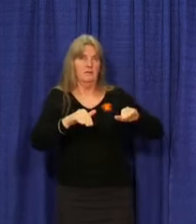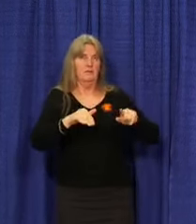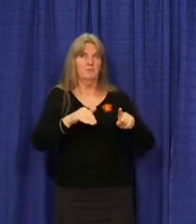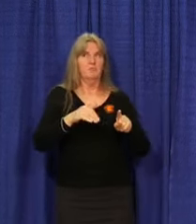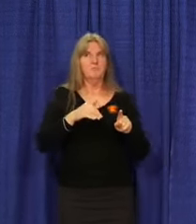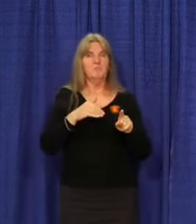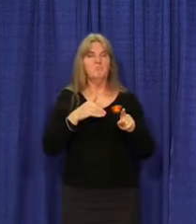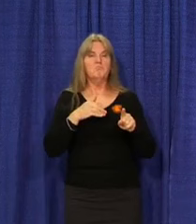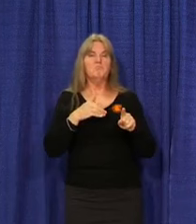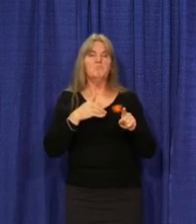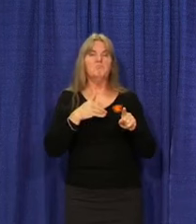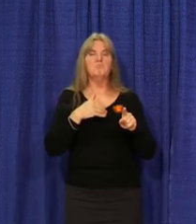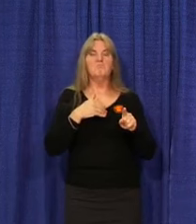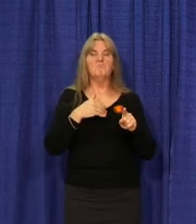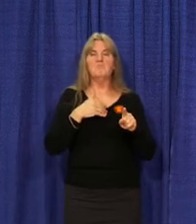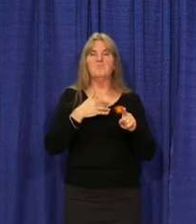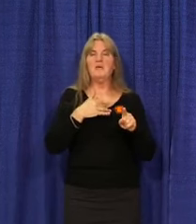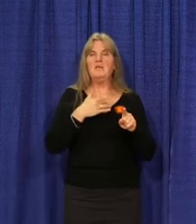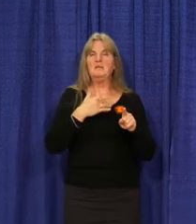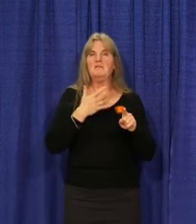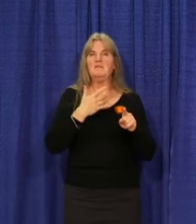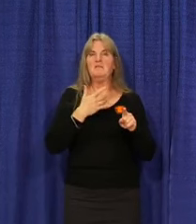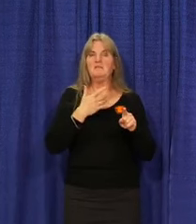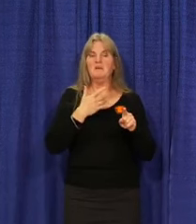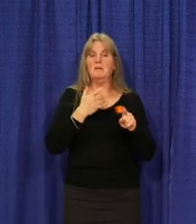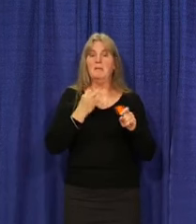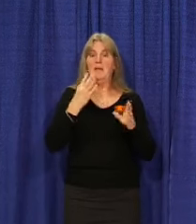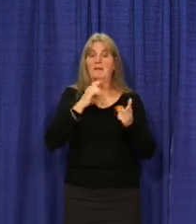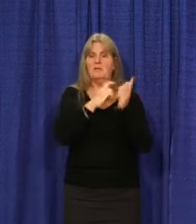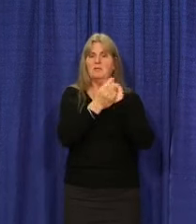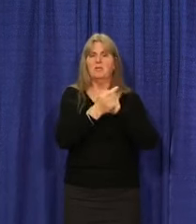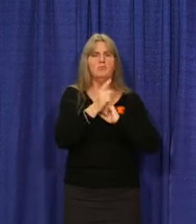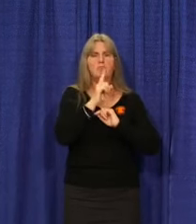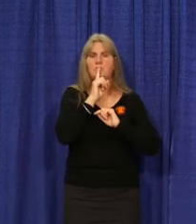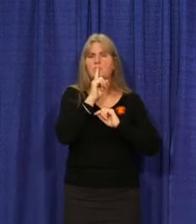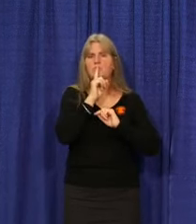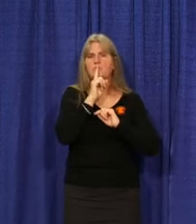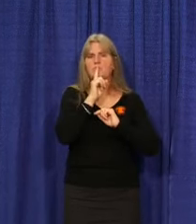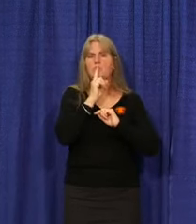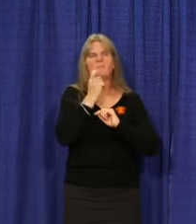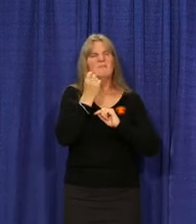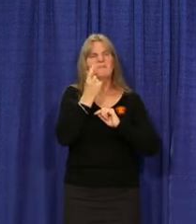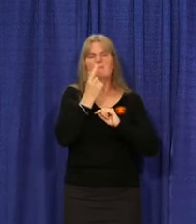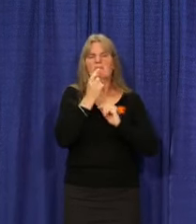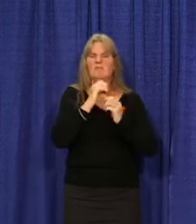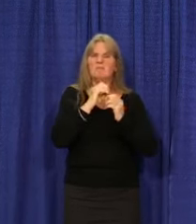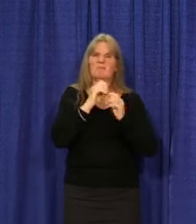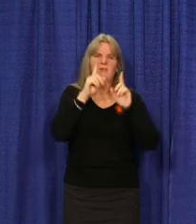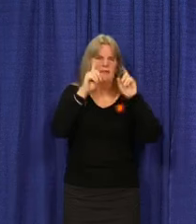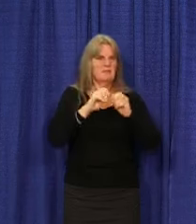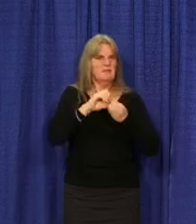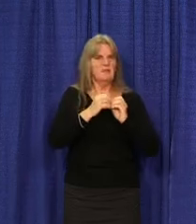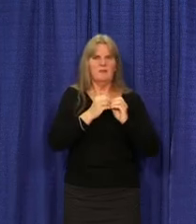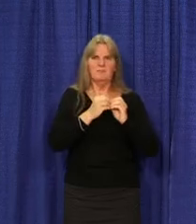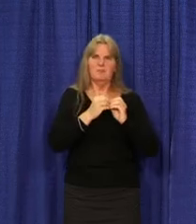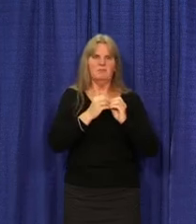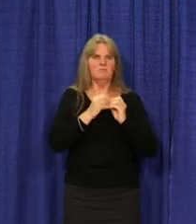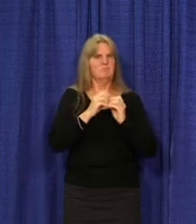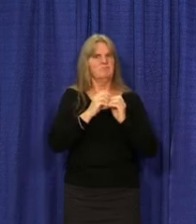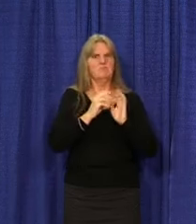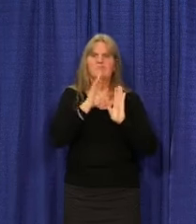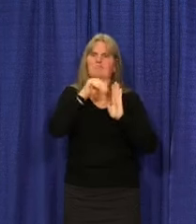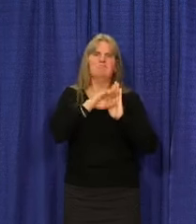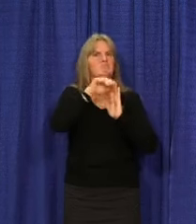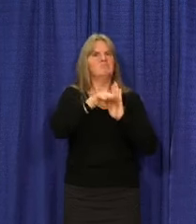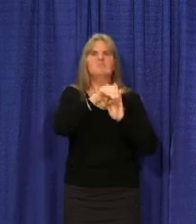say I can't say enough to know that we've had a change, because the numbers do fluctuate from day to day and week to week.